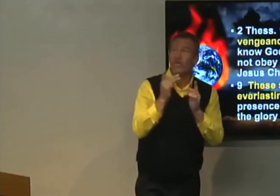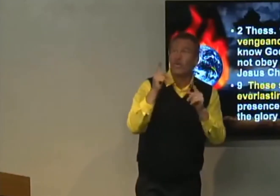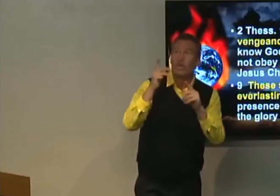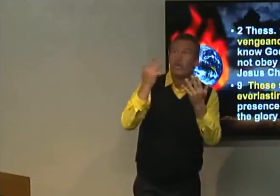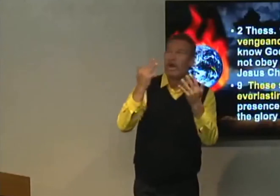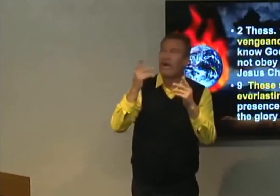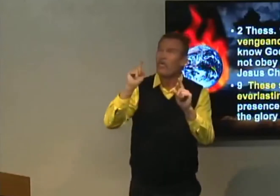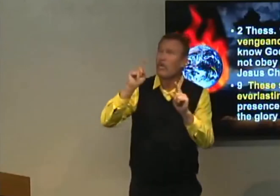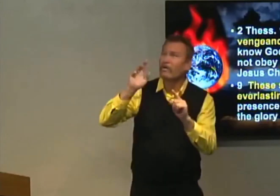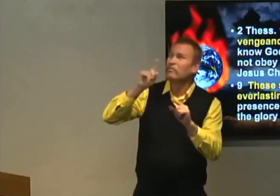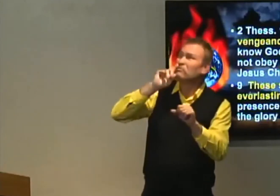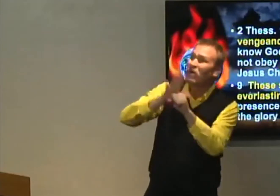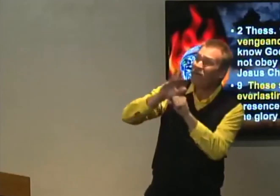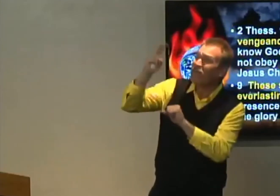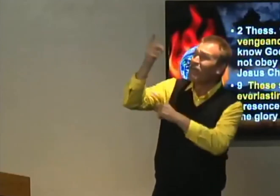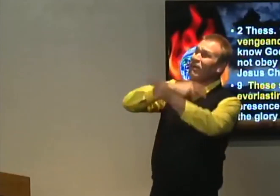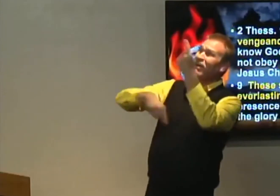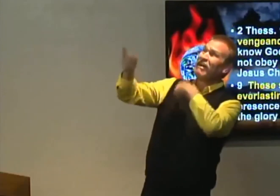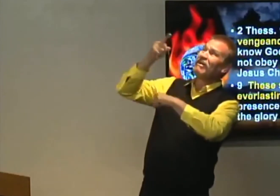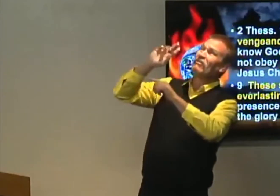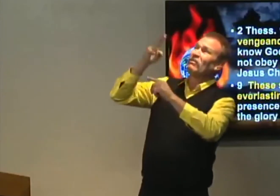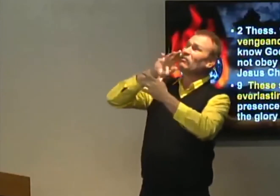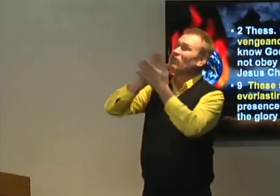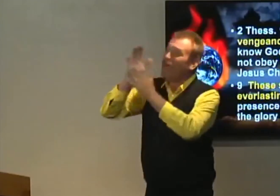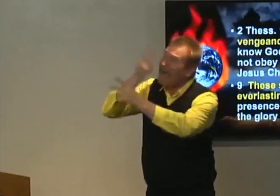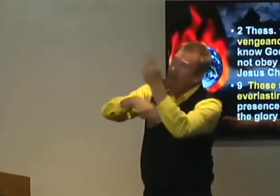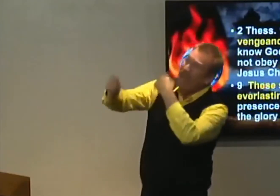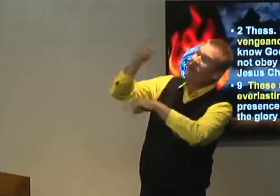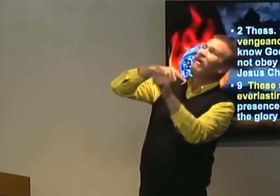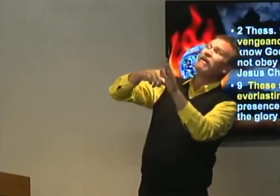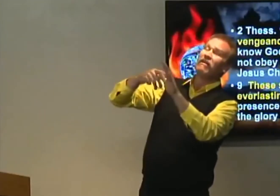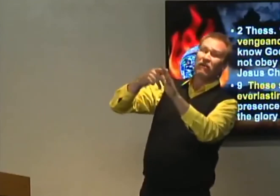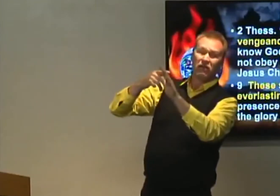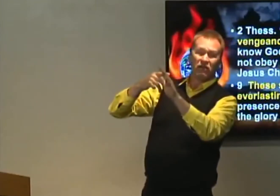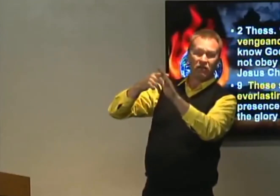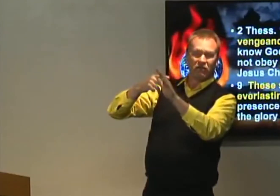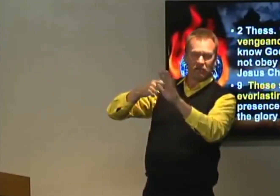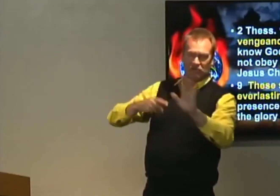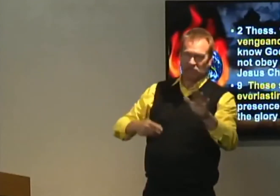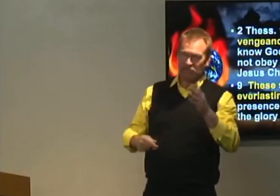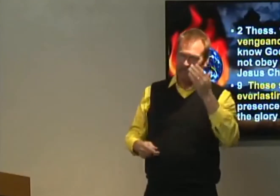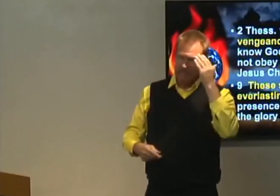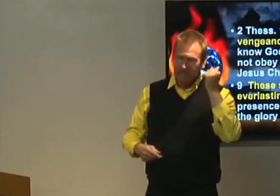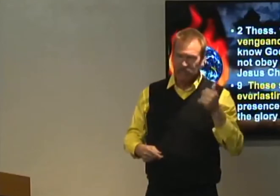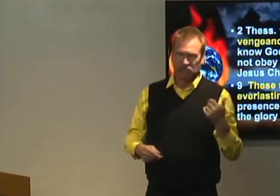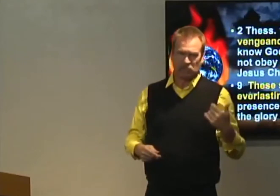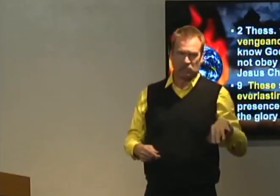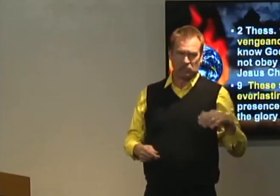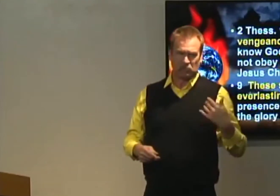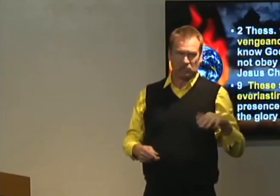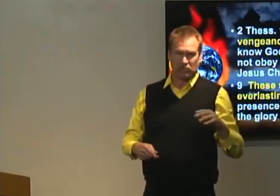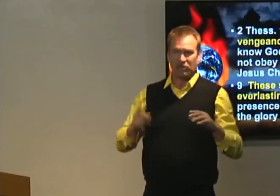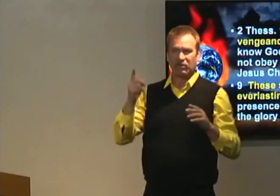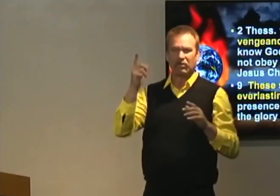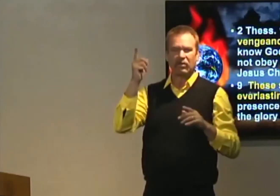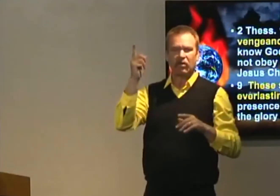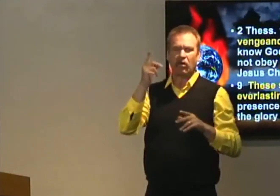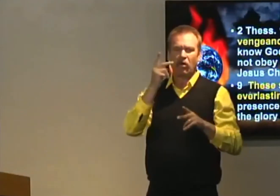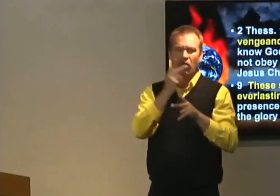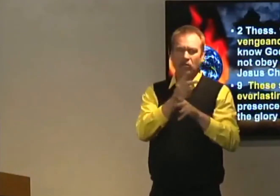People who are looking forward and saying the promise of the Lord has come to come back again, don't forget.